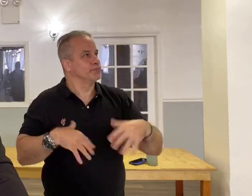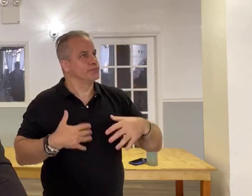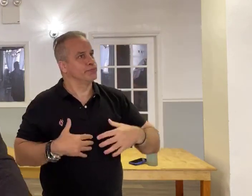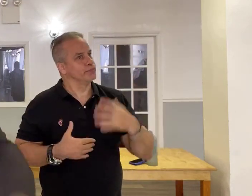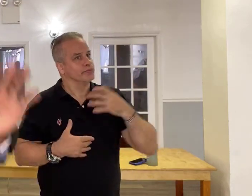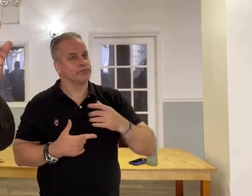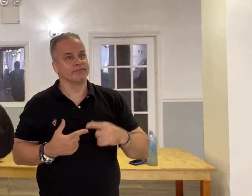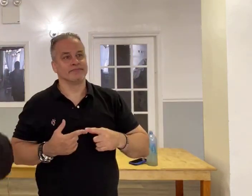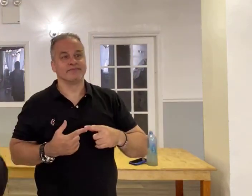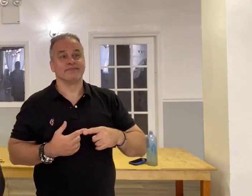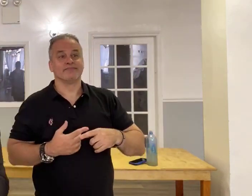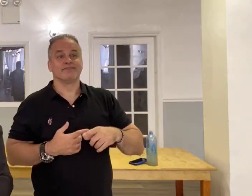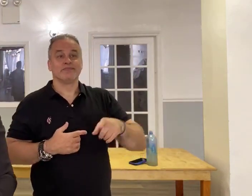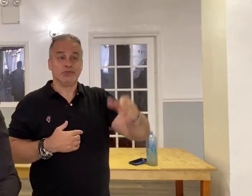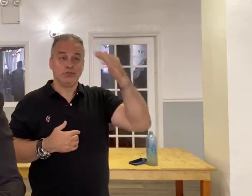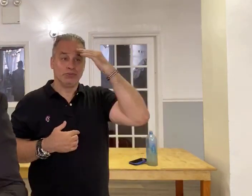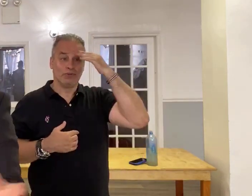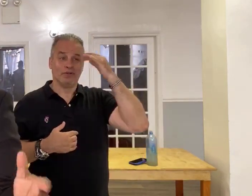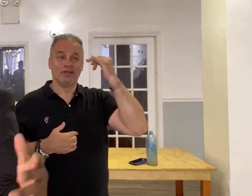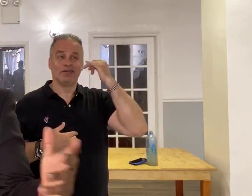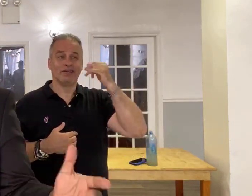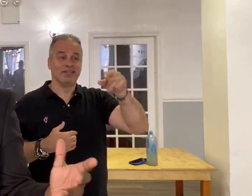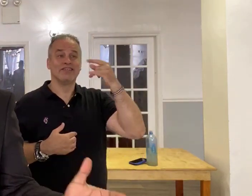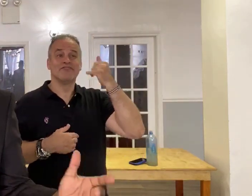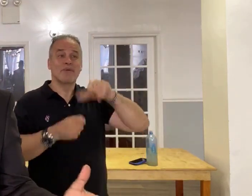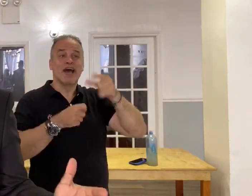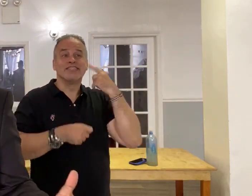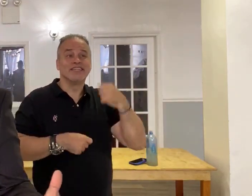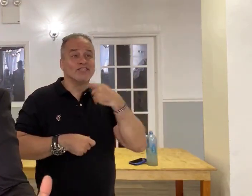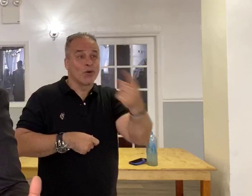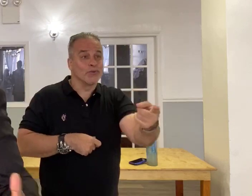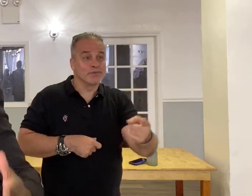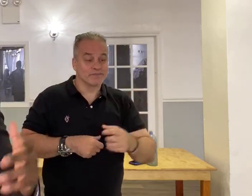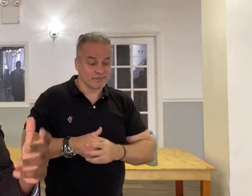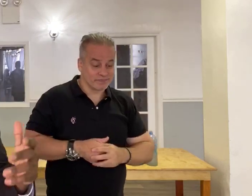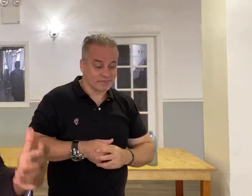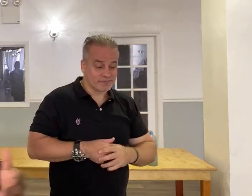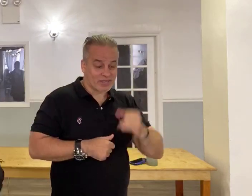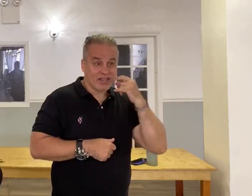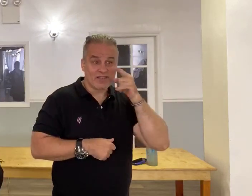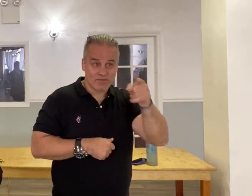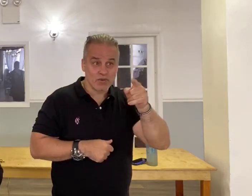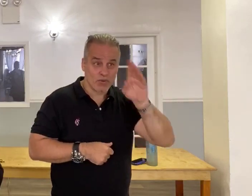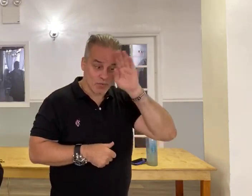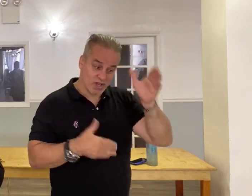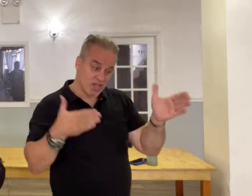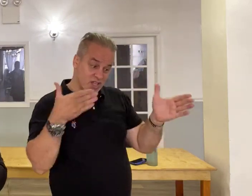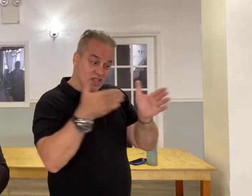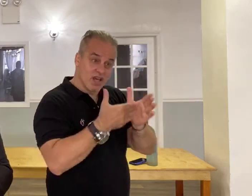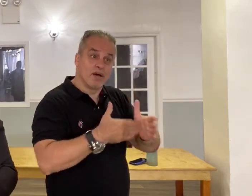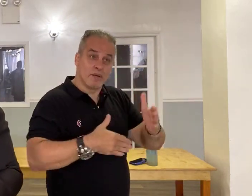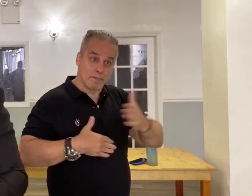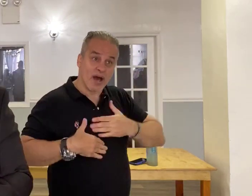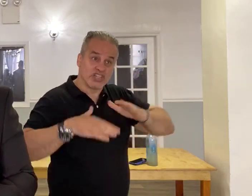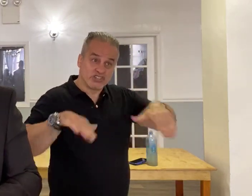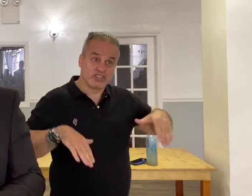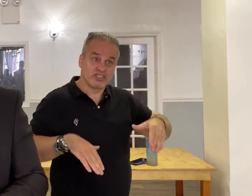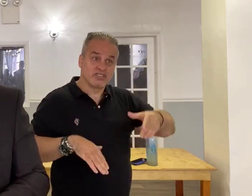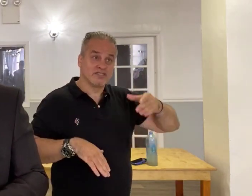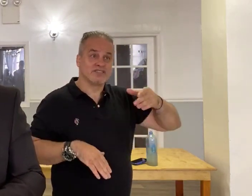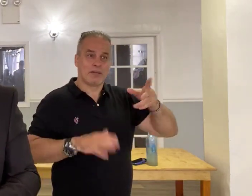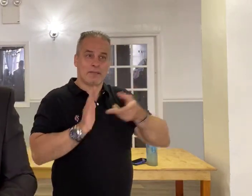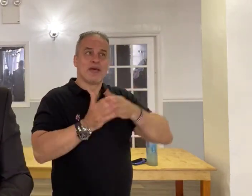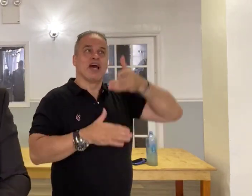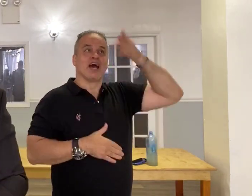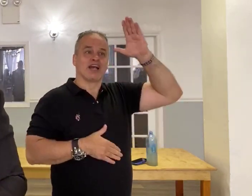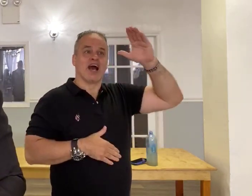ones, here's what you do. You take this big old millstone, right? This huge rock that you would not have the strength